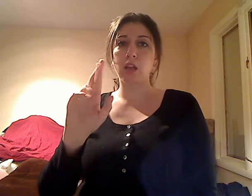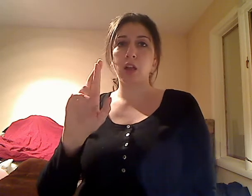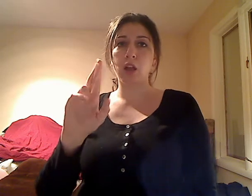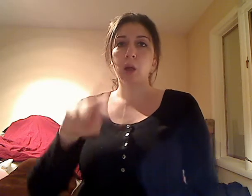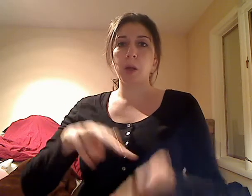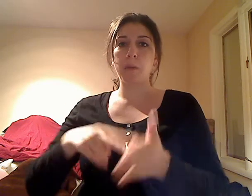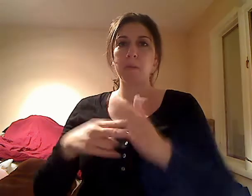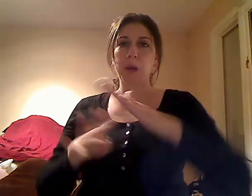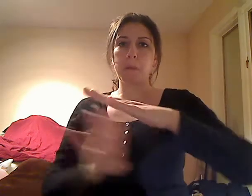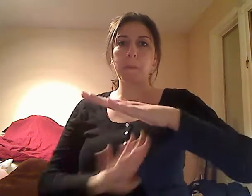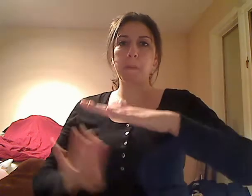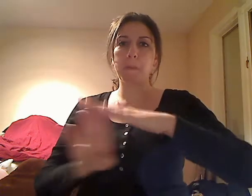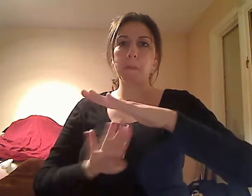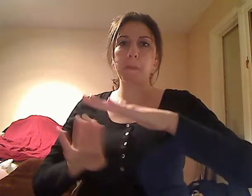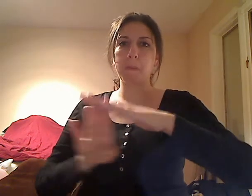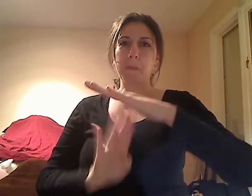Stiff, coarse cloth.